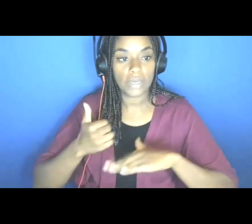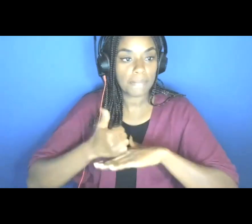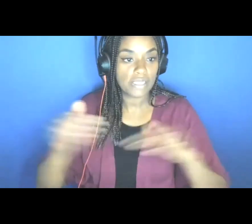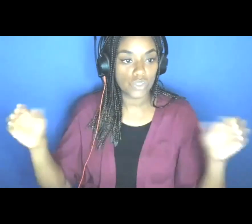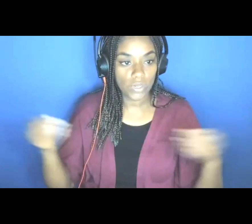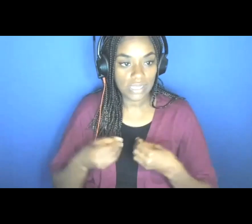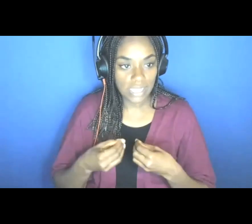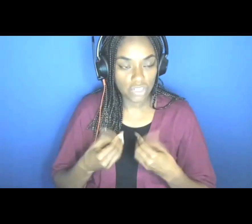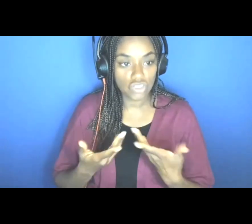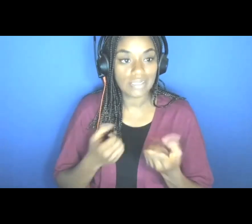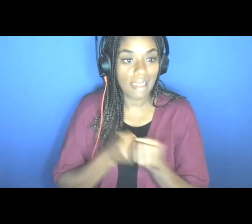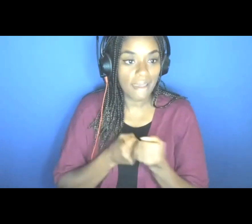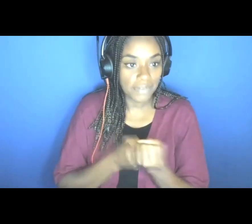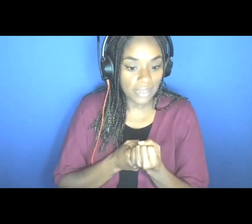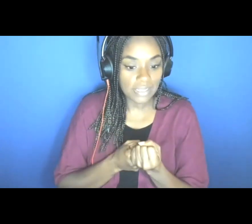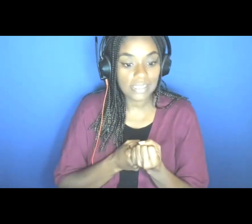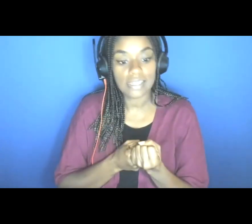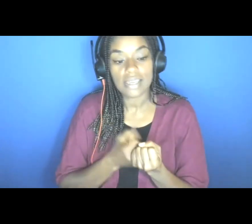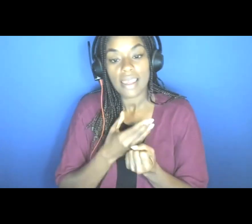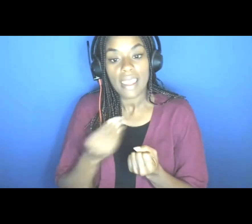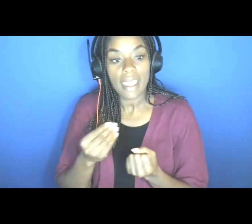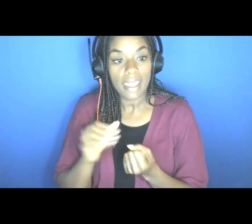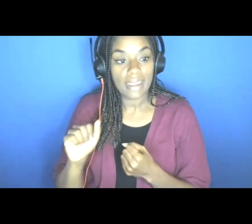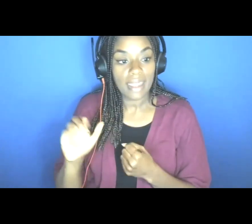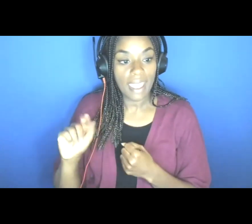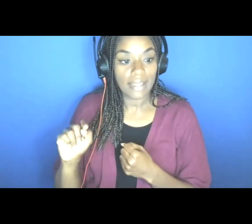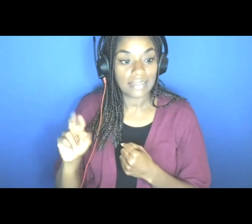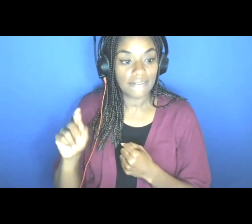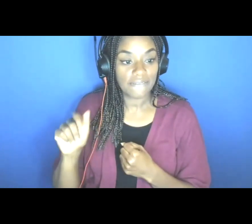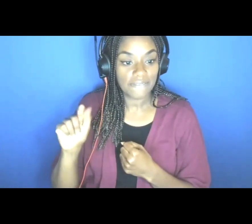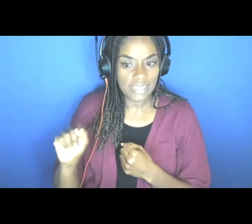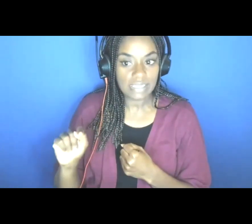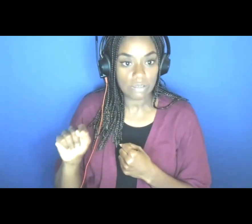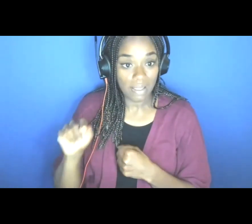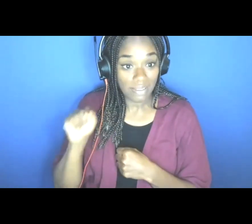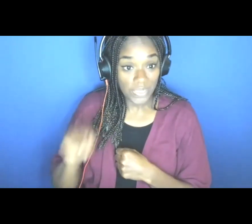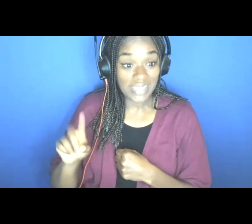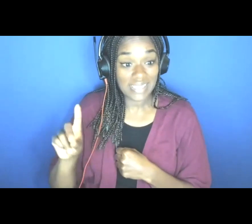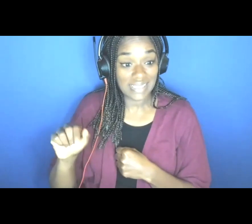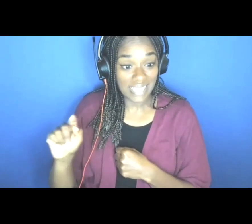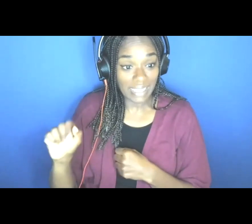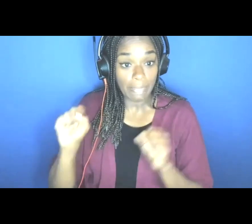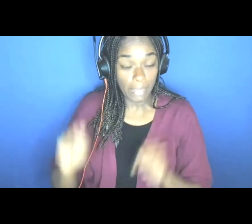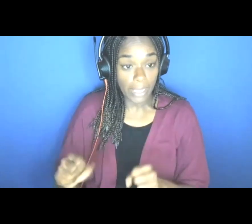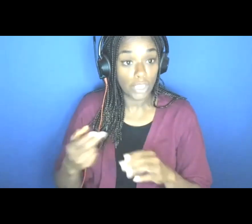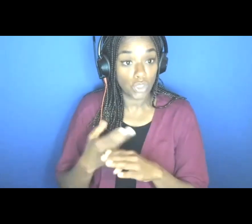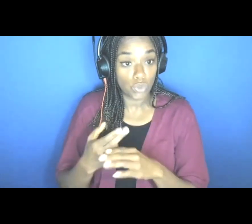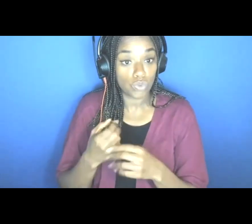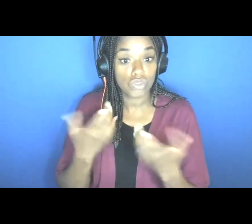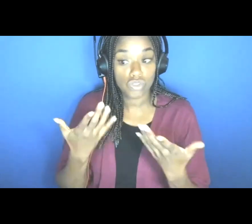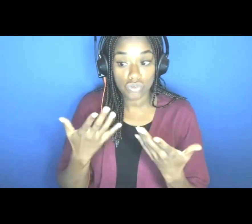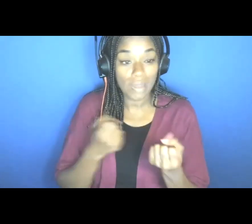organizations, advocates and activists who can use these data to advocate for more